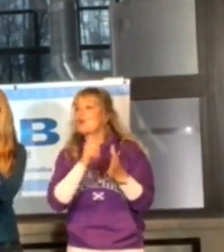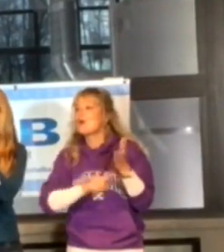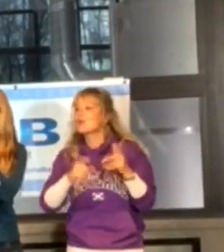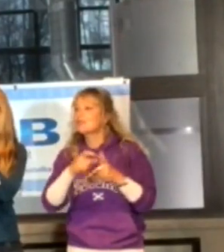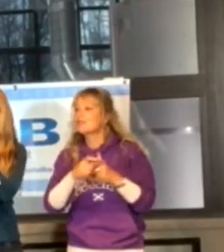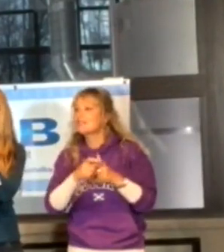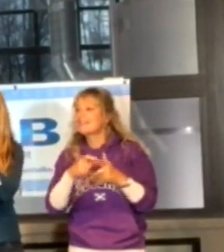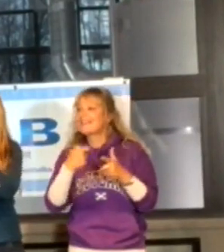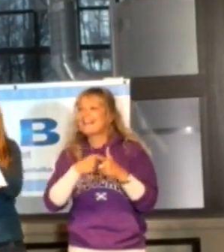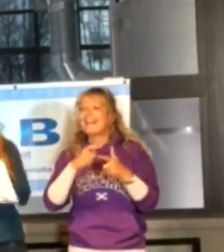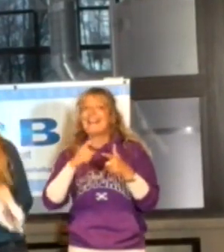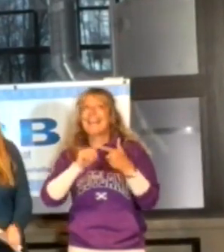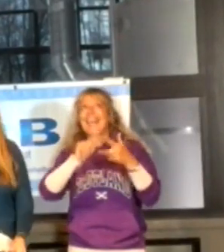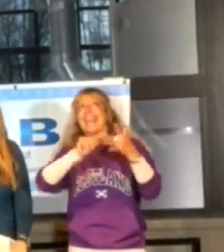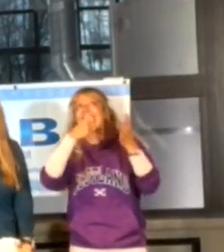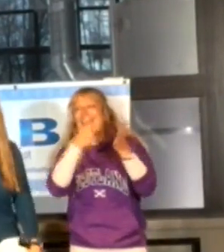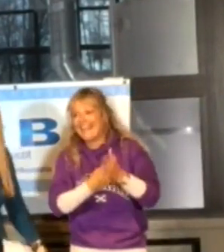McKechnie.